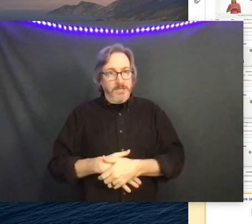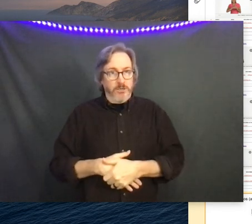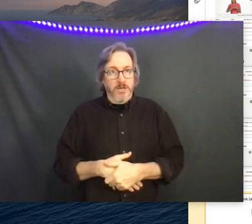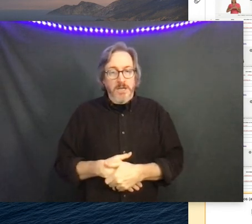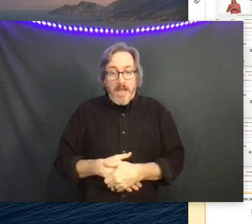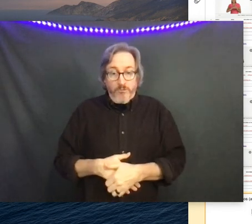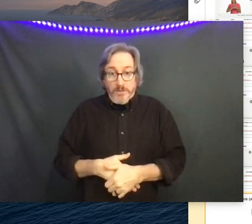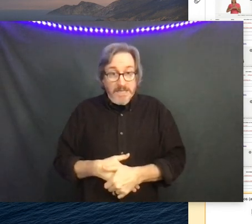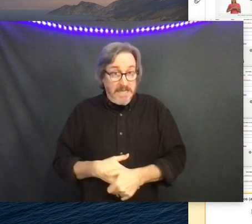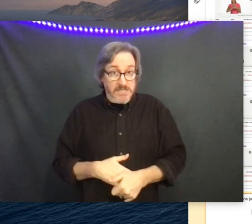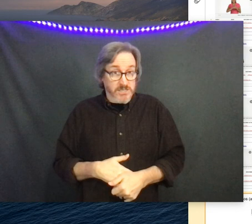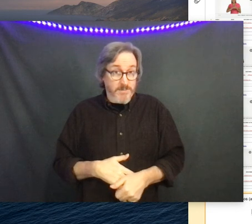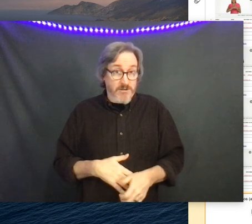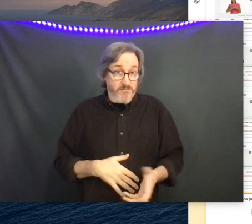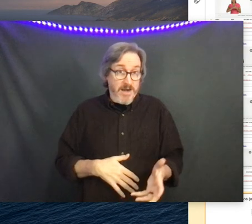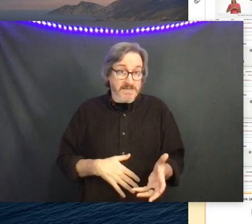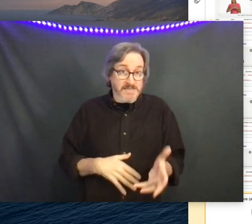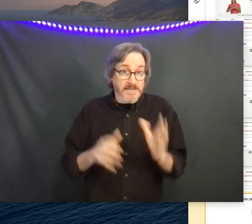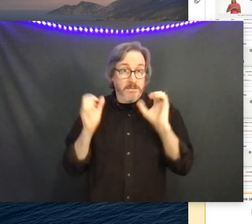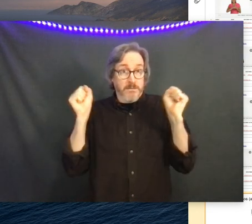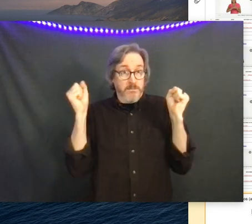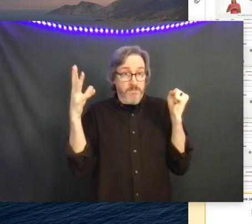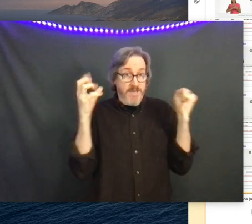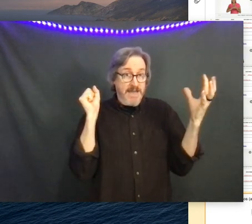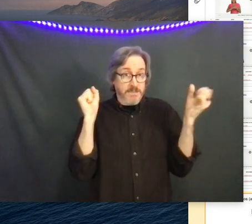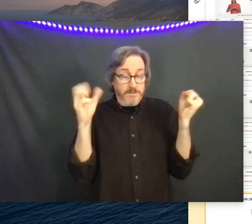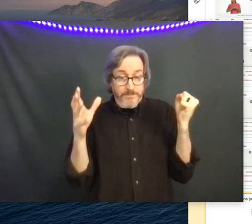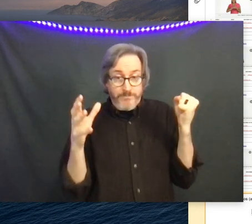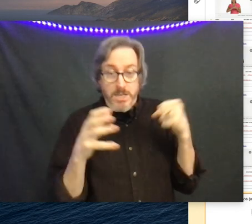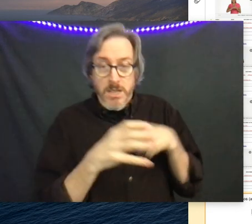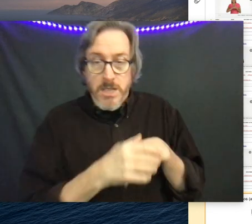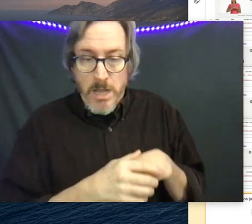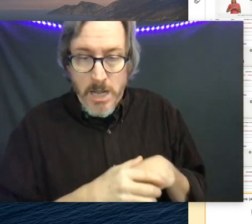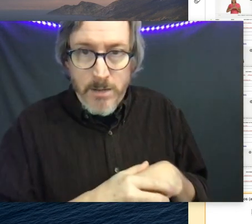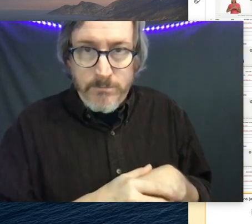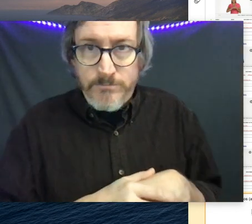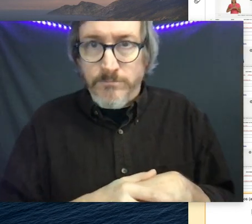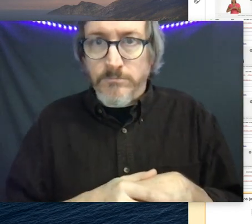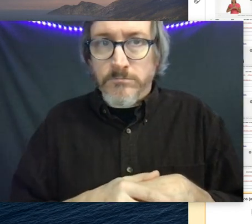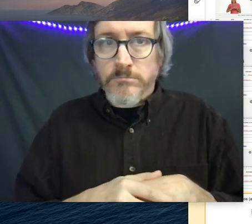very clear, and really it's just a matter of practicing that.